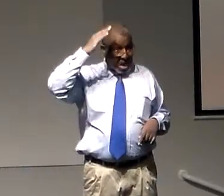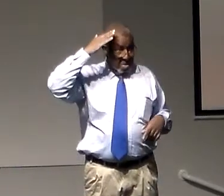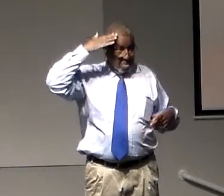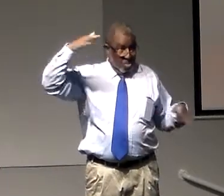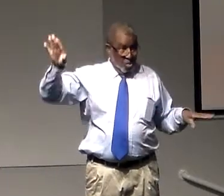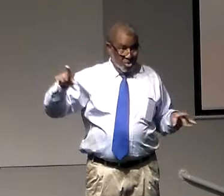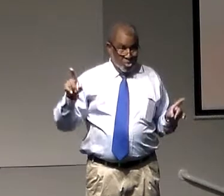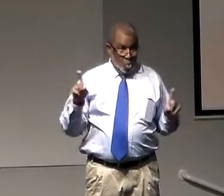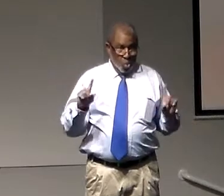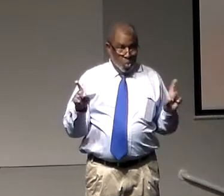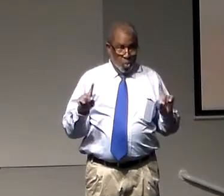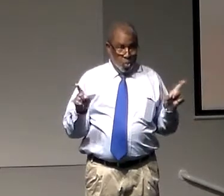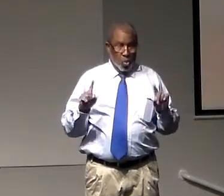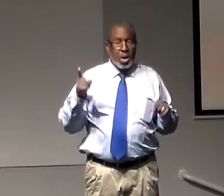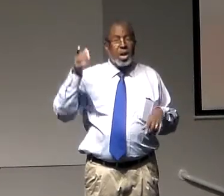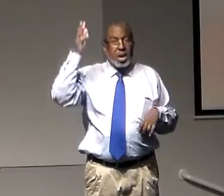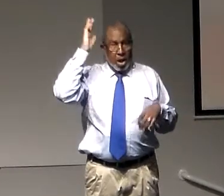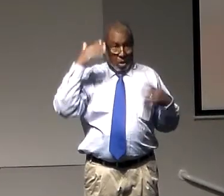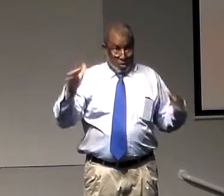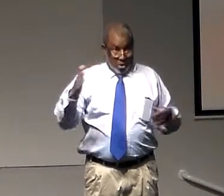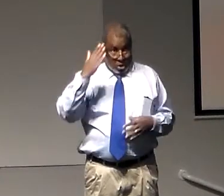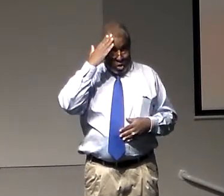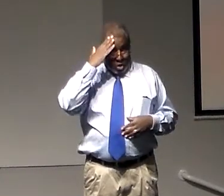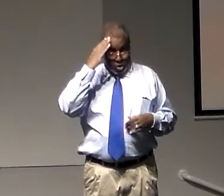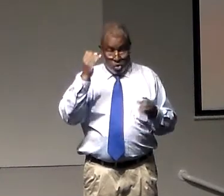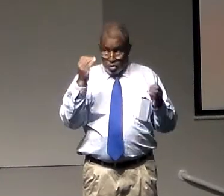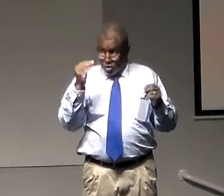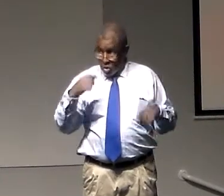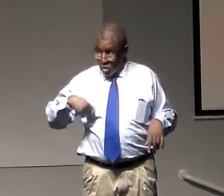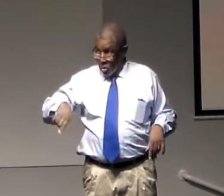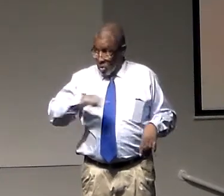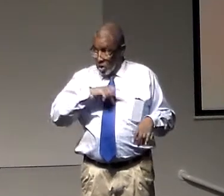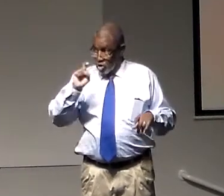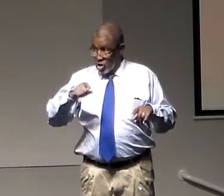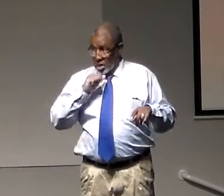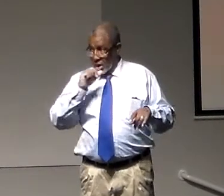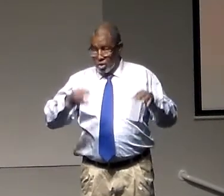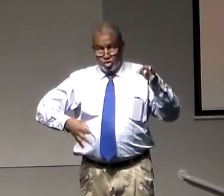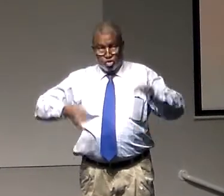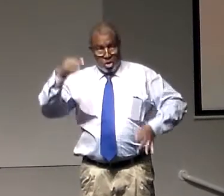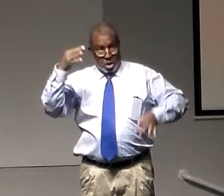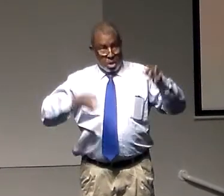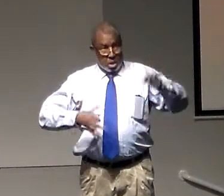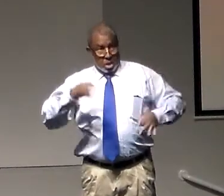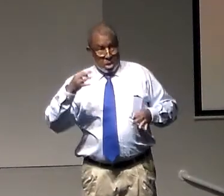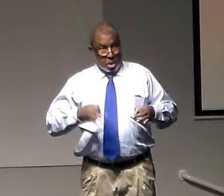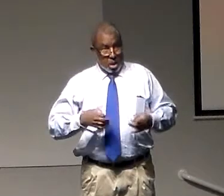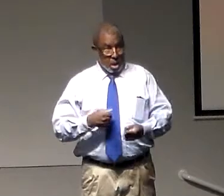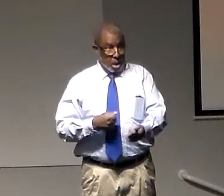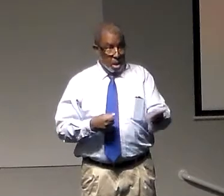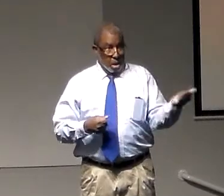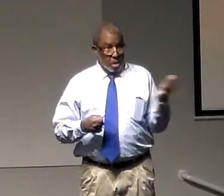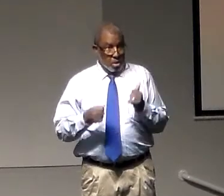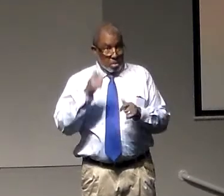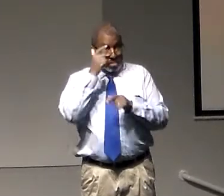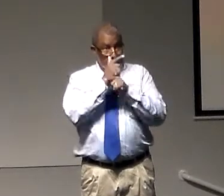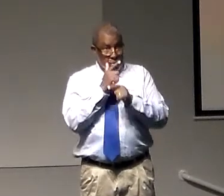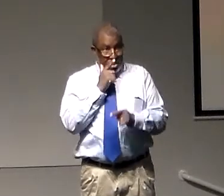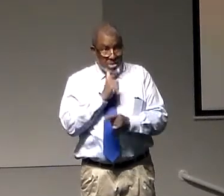everything. You don't think God doesn't know? No. We should not judge at all.